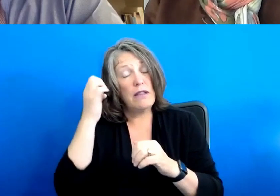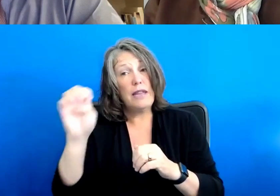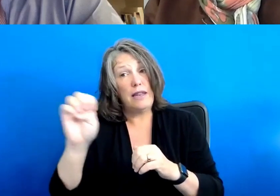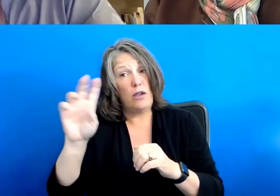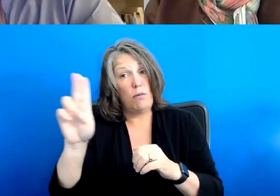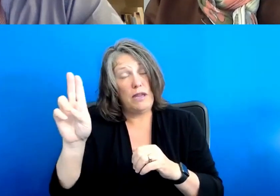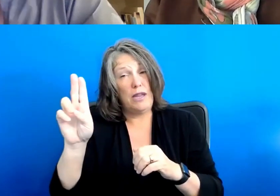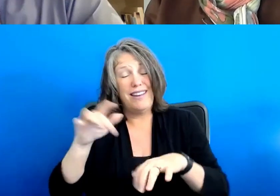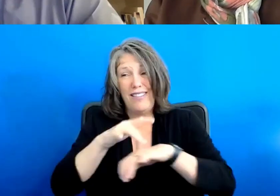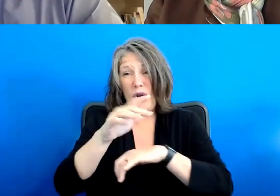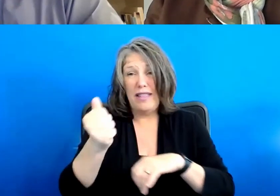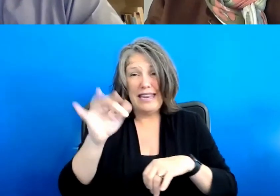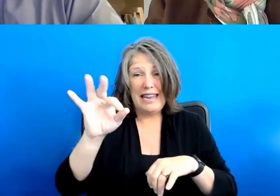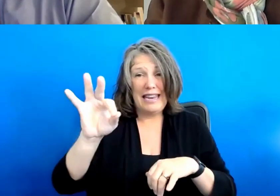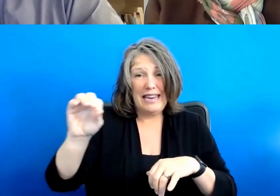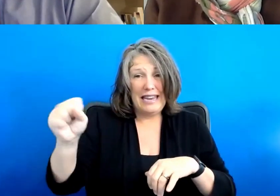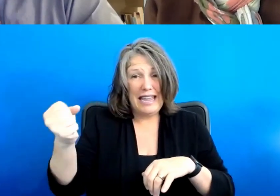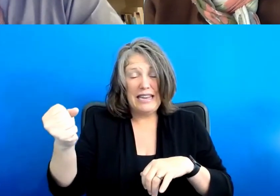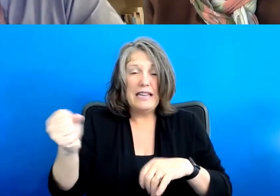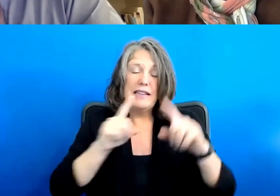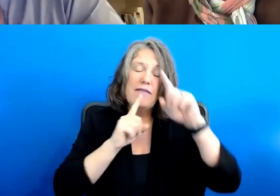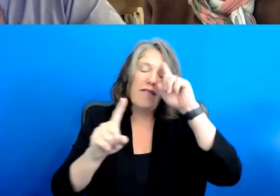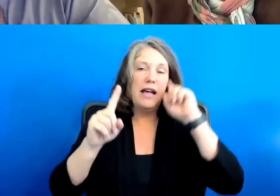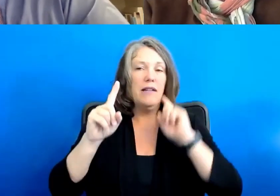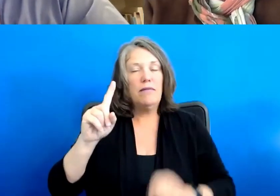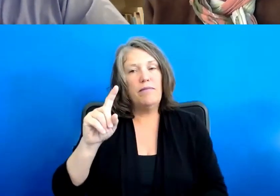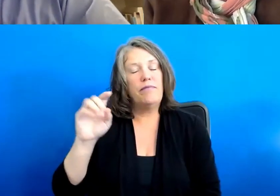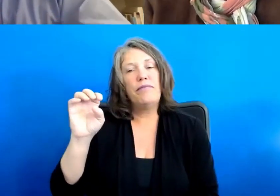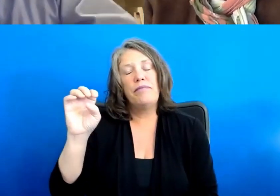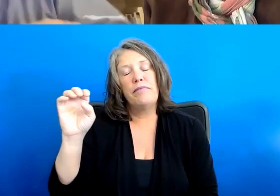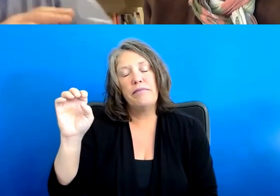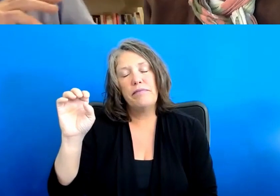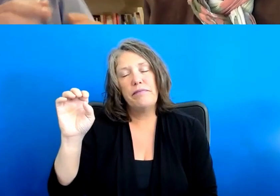early 1990s. In fact, the European Parliament